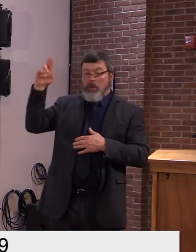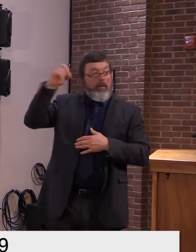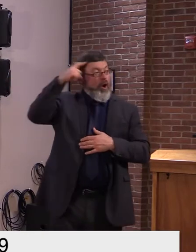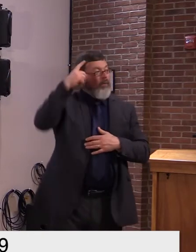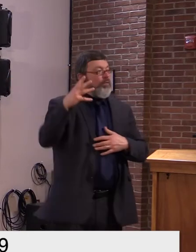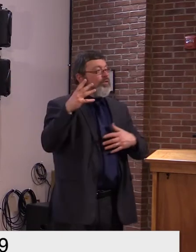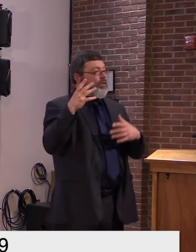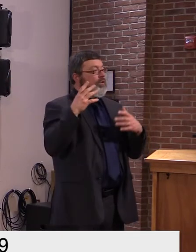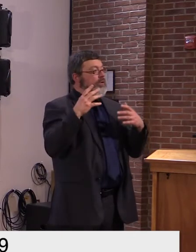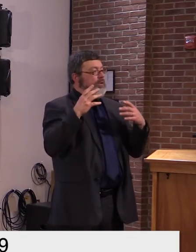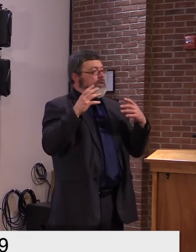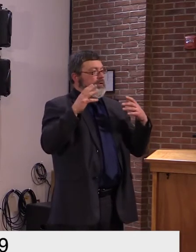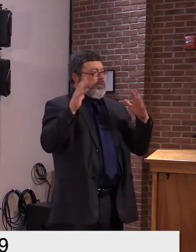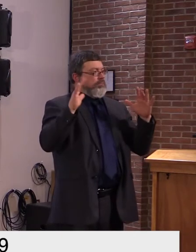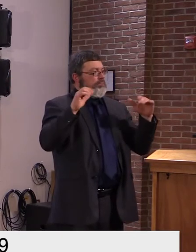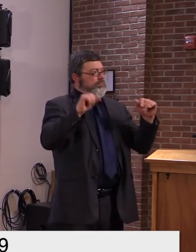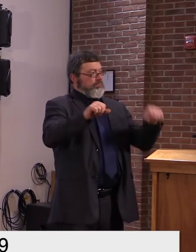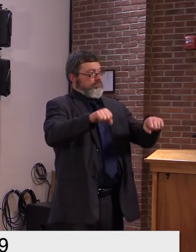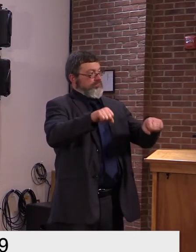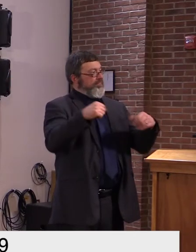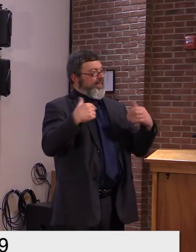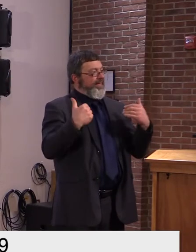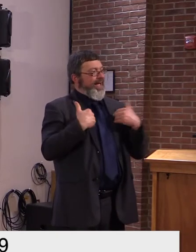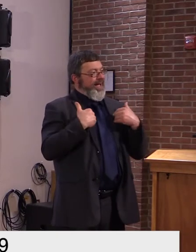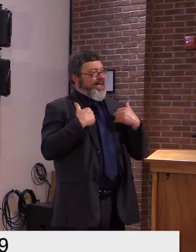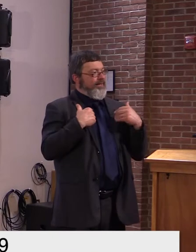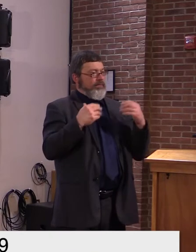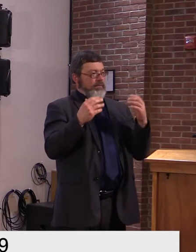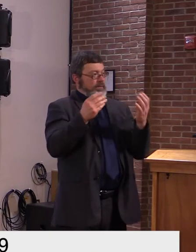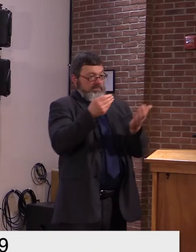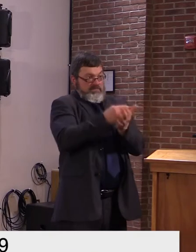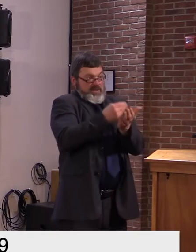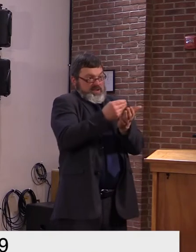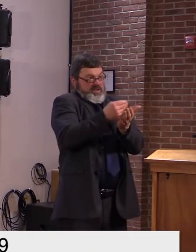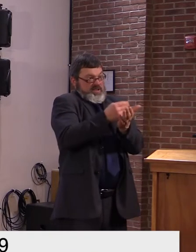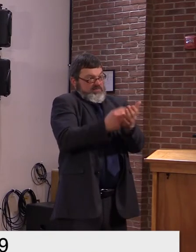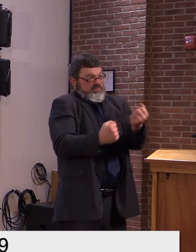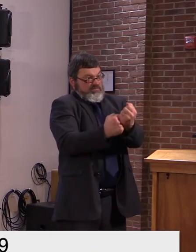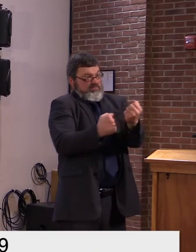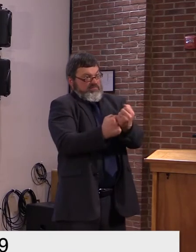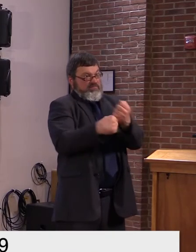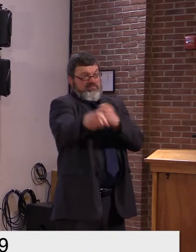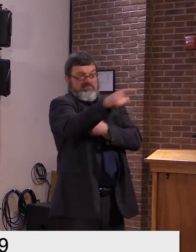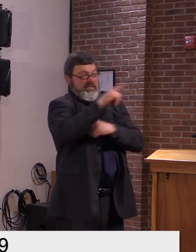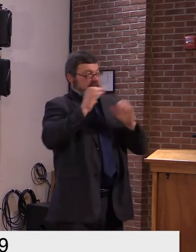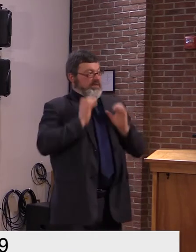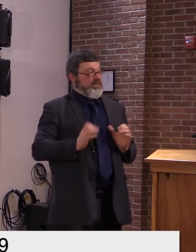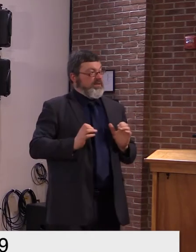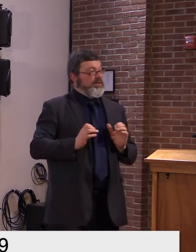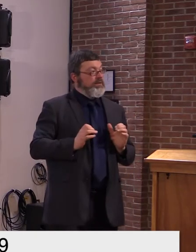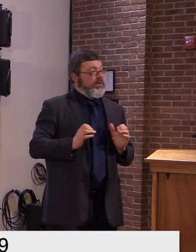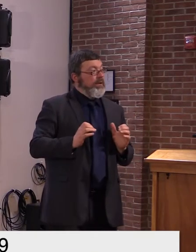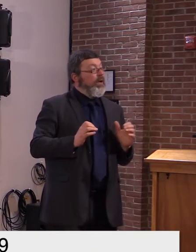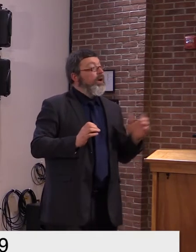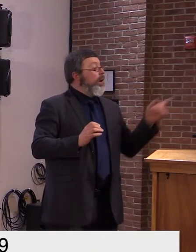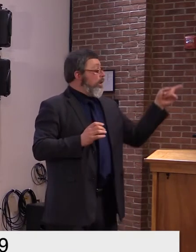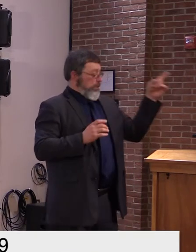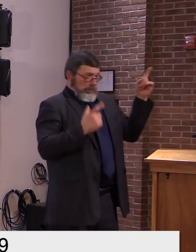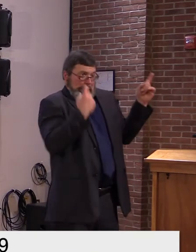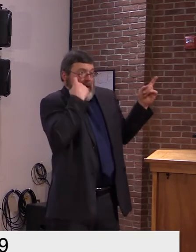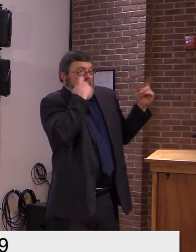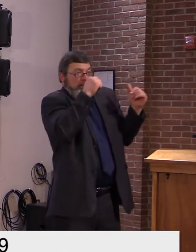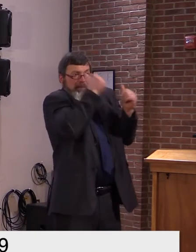have another supplemental package. He accommodated that. But you've got a new